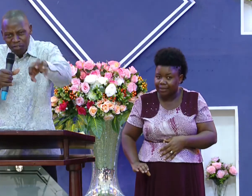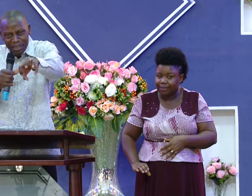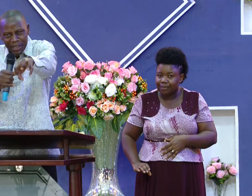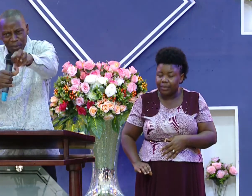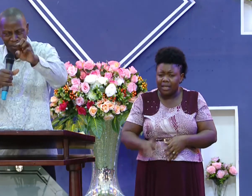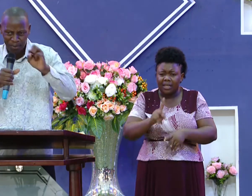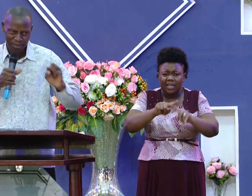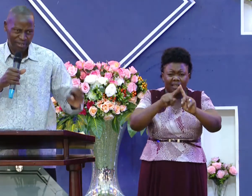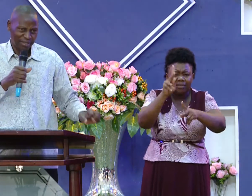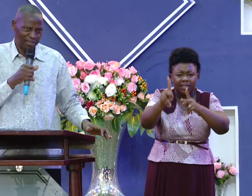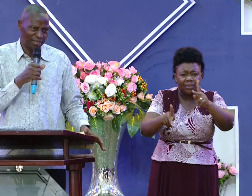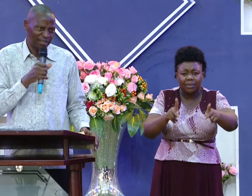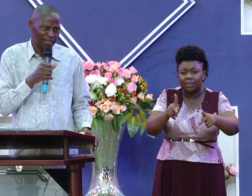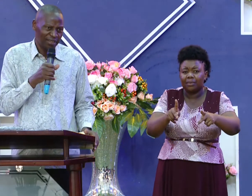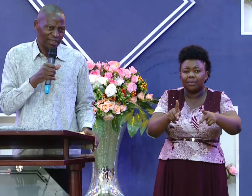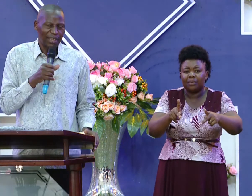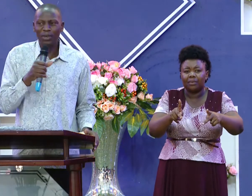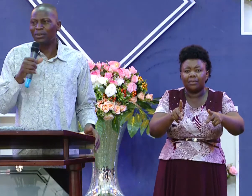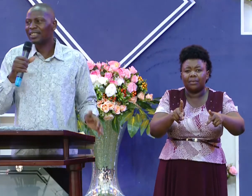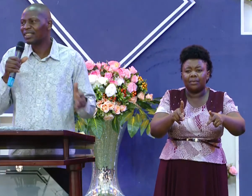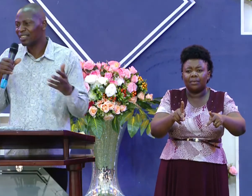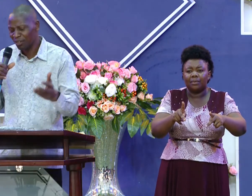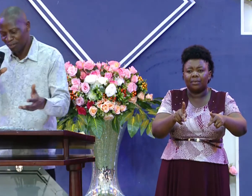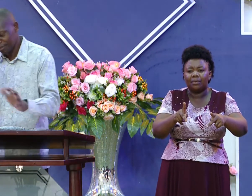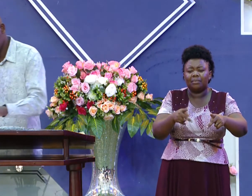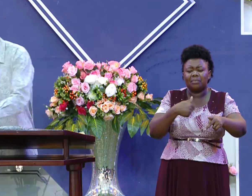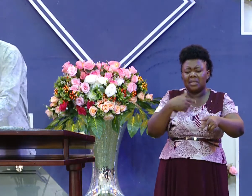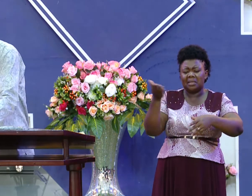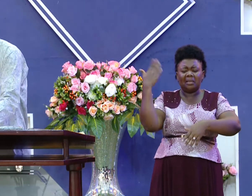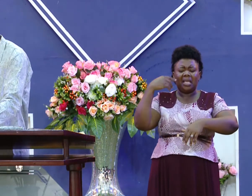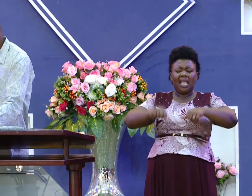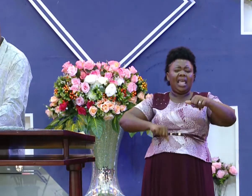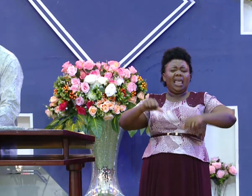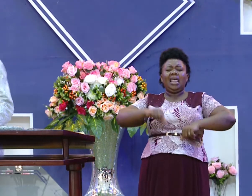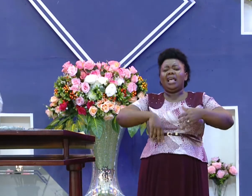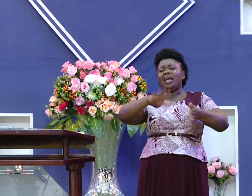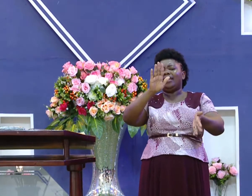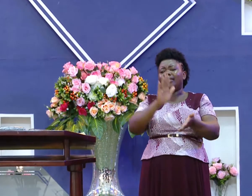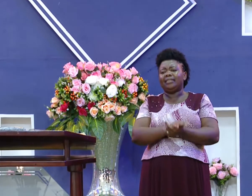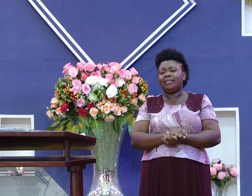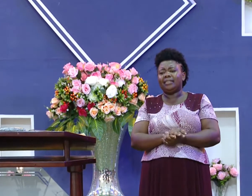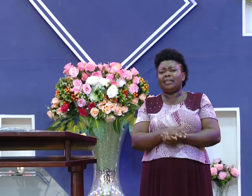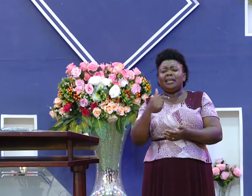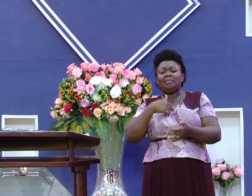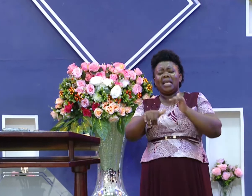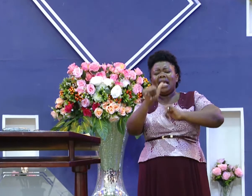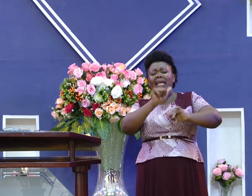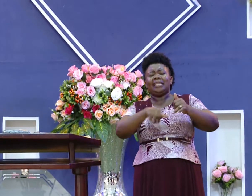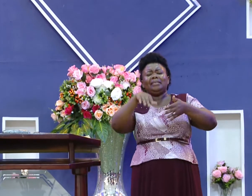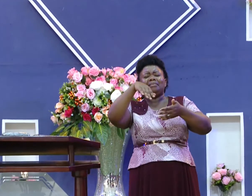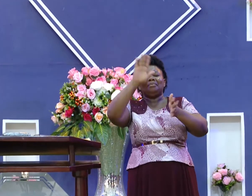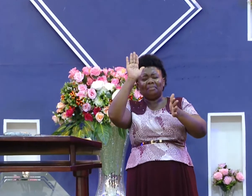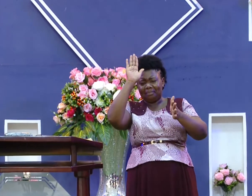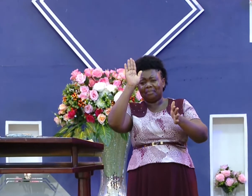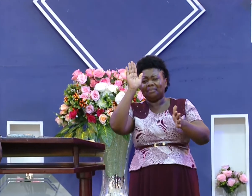people. The different people. I was a wiseacre. I thought I was